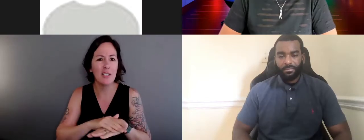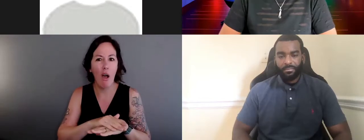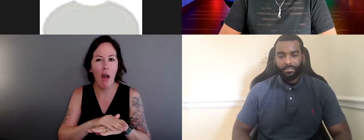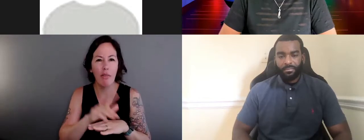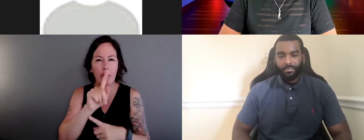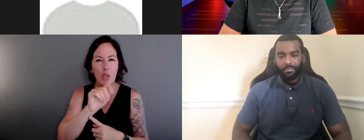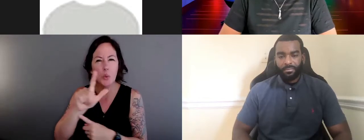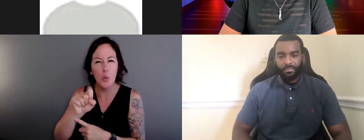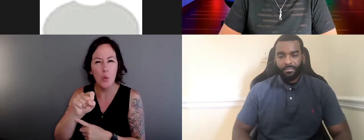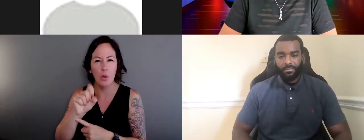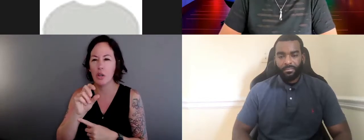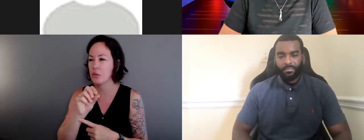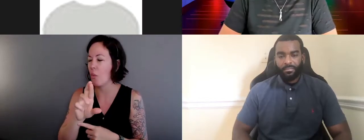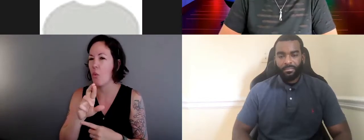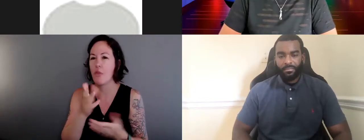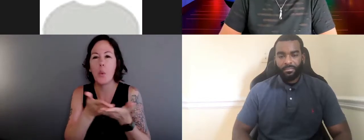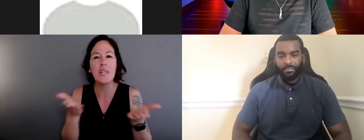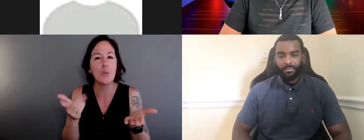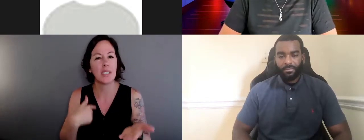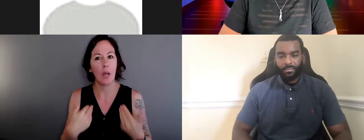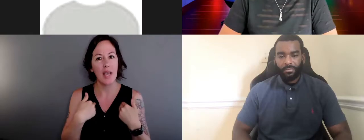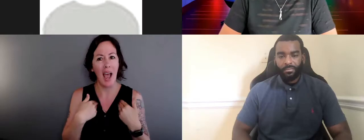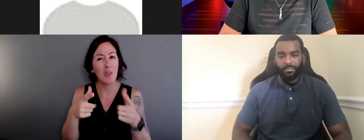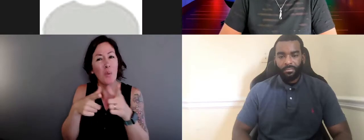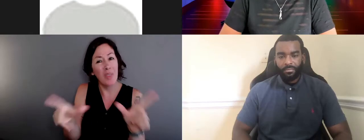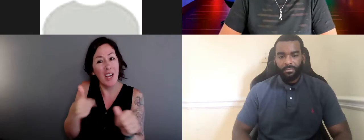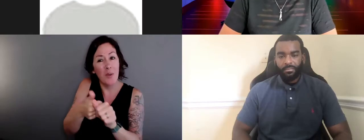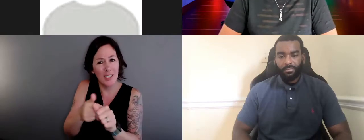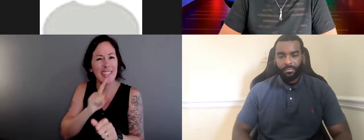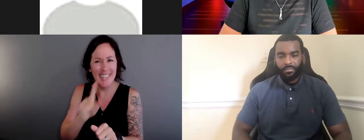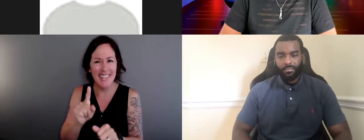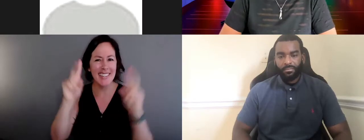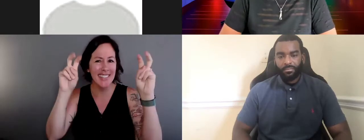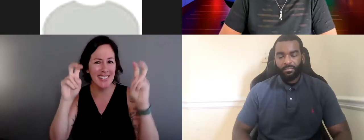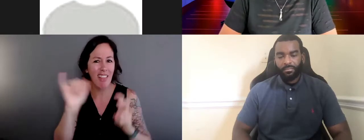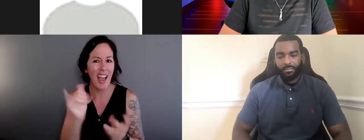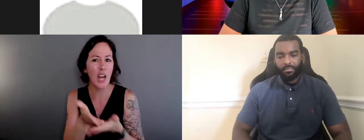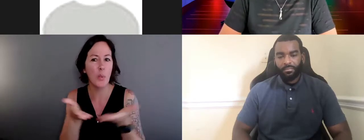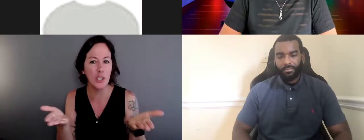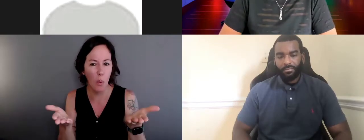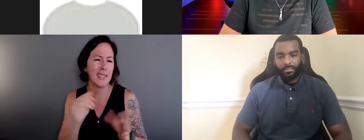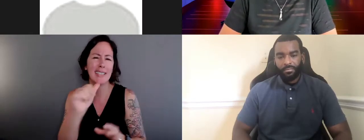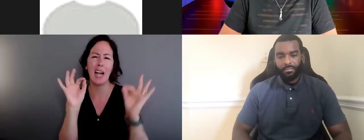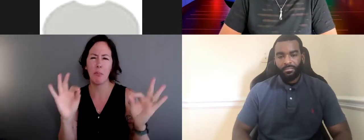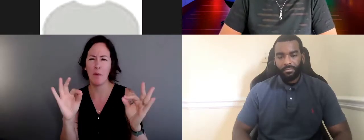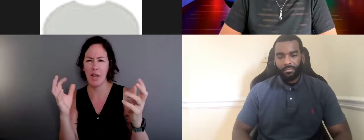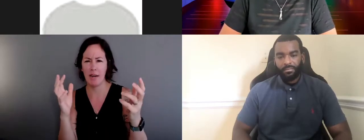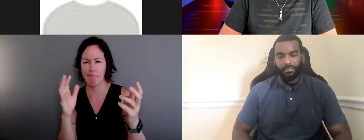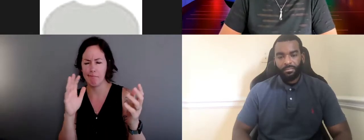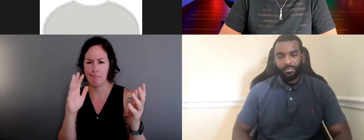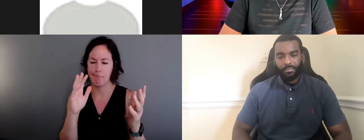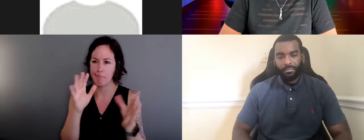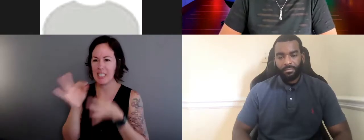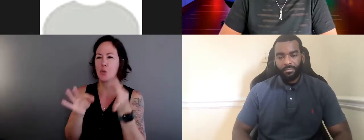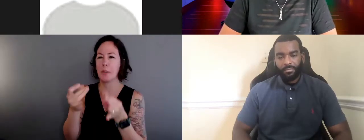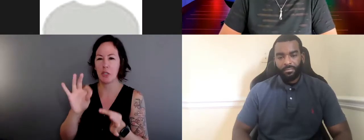And it really all depends on the tools or the resources that are at our disposal, and the